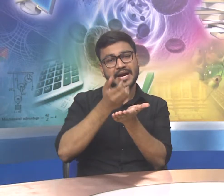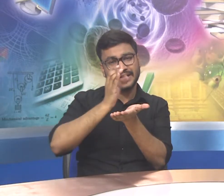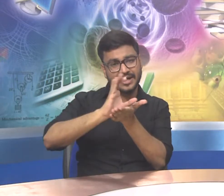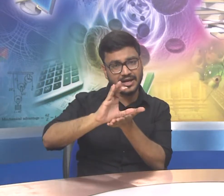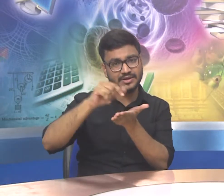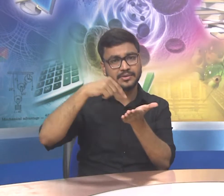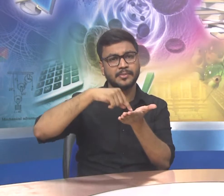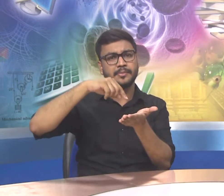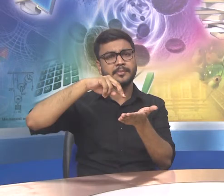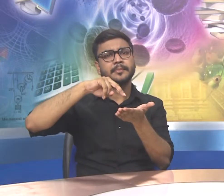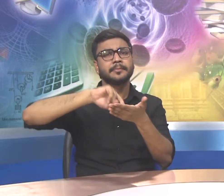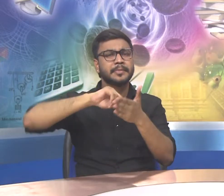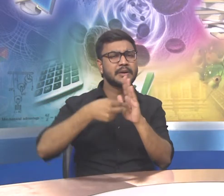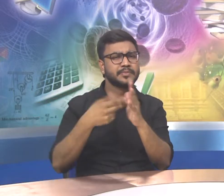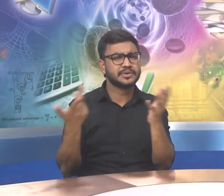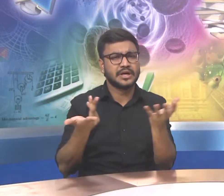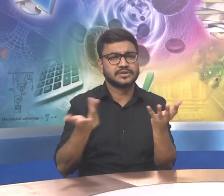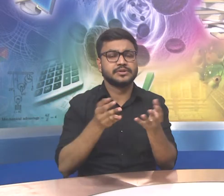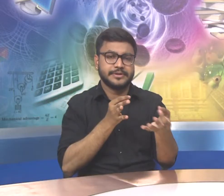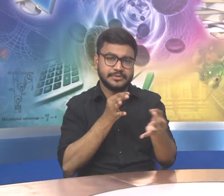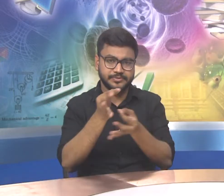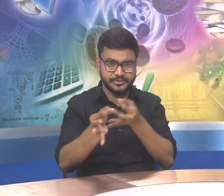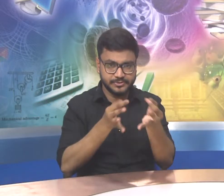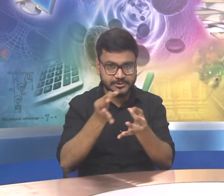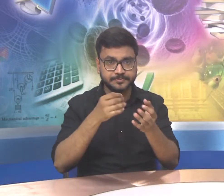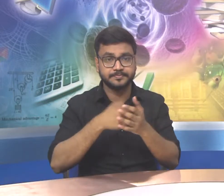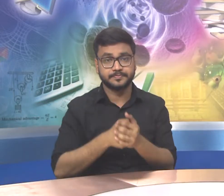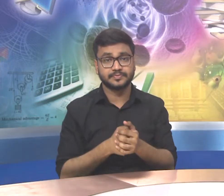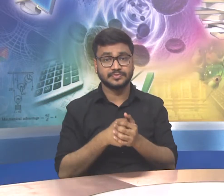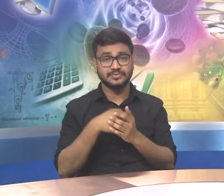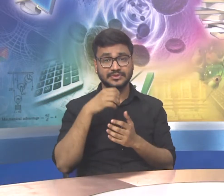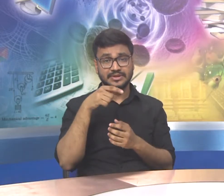So the topic is cooperative banks.